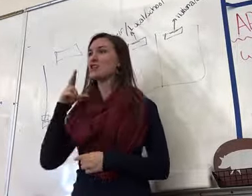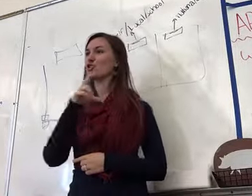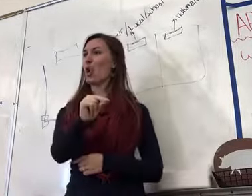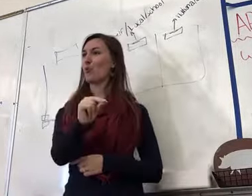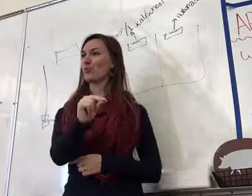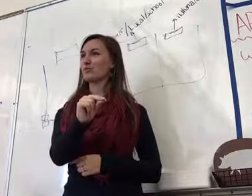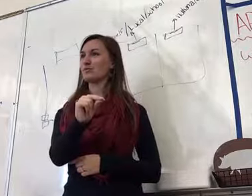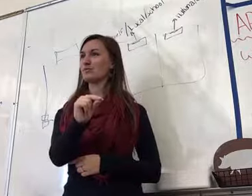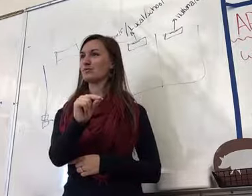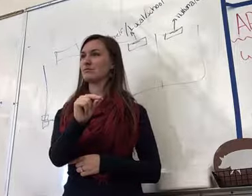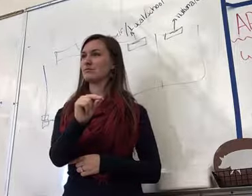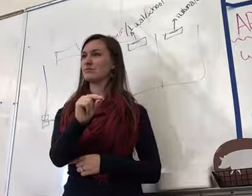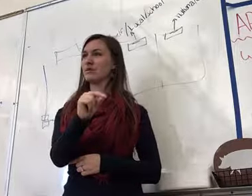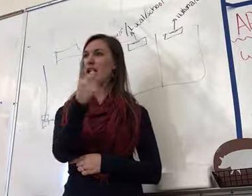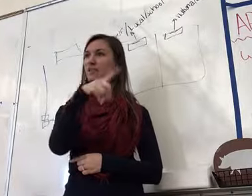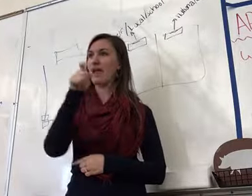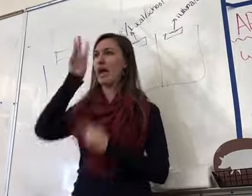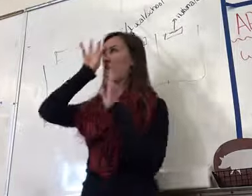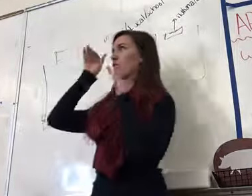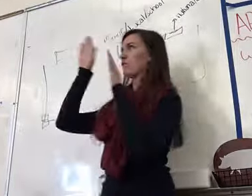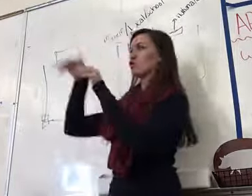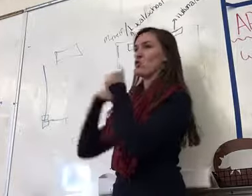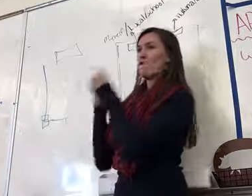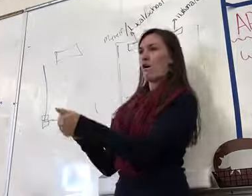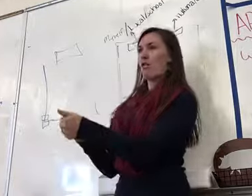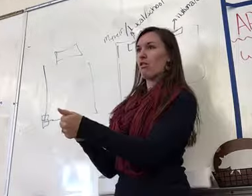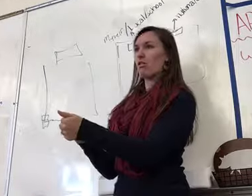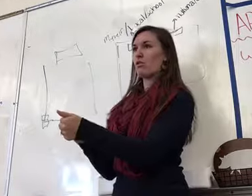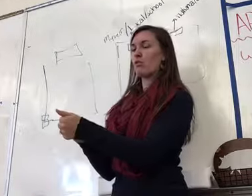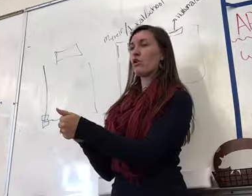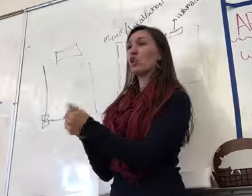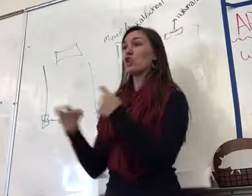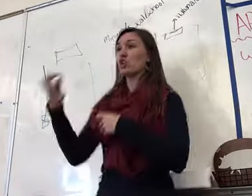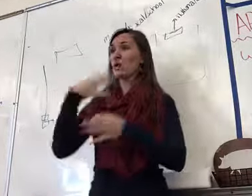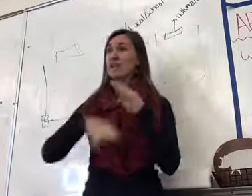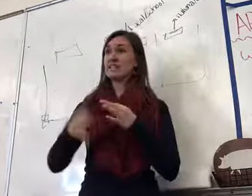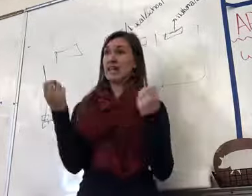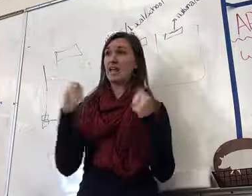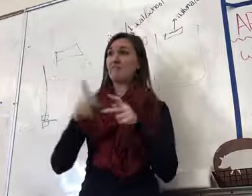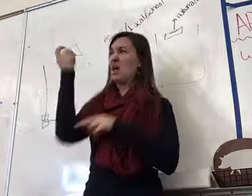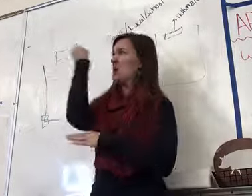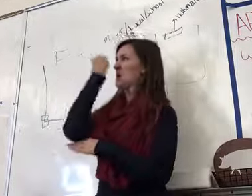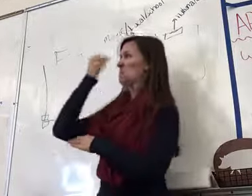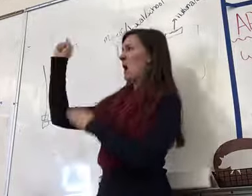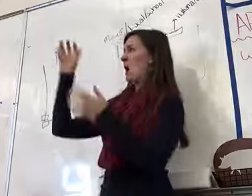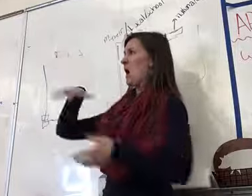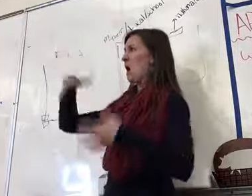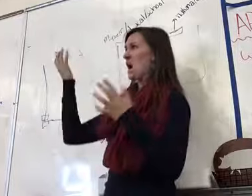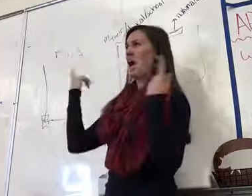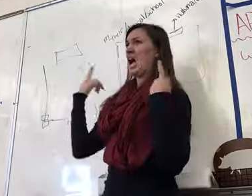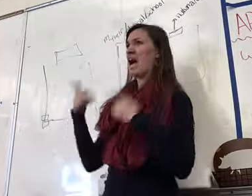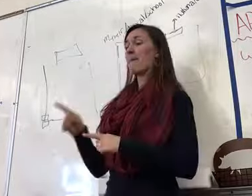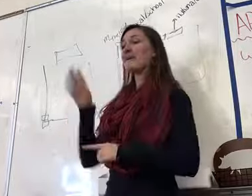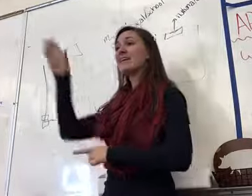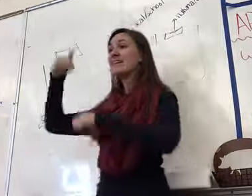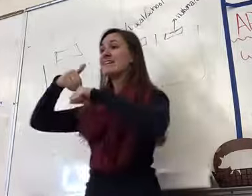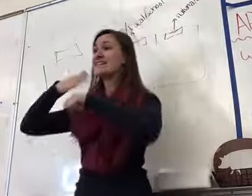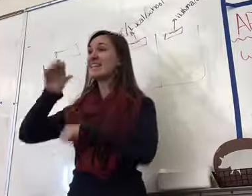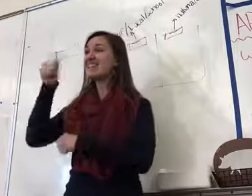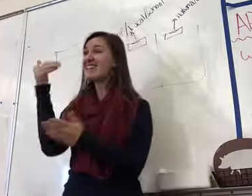So instead of letting this uprising happen, he sends out 10,000 troops. Those 10,000 troops squash the rebellion. And the most important thing from